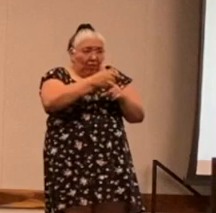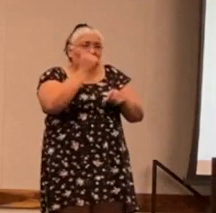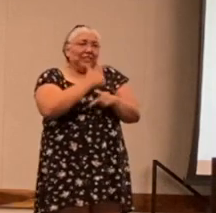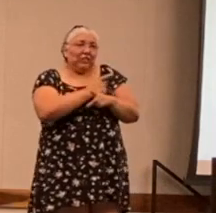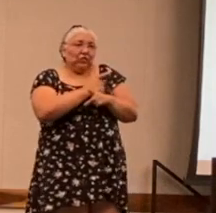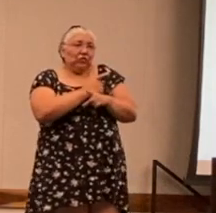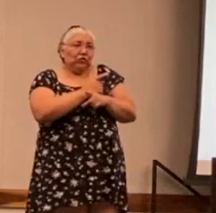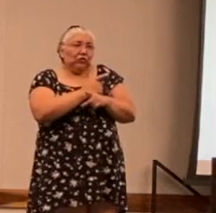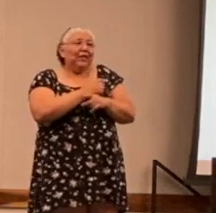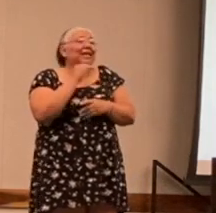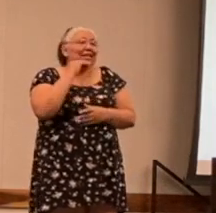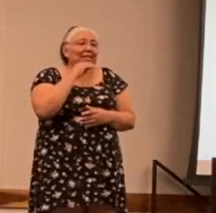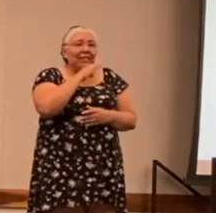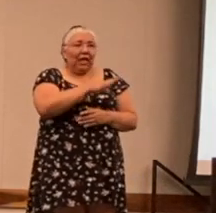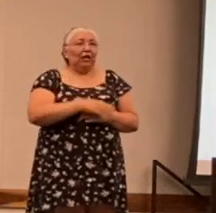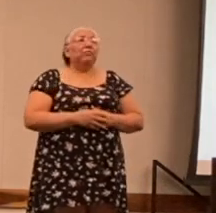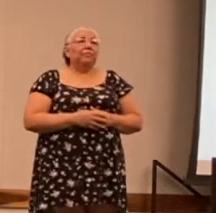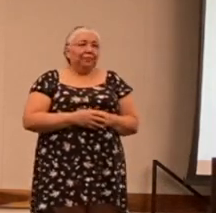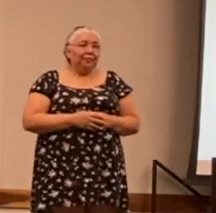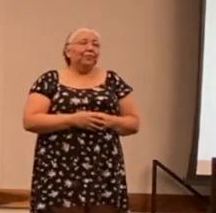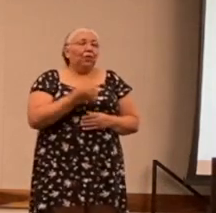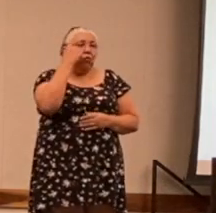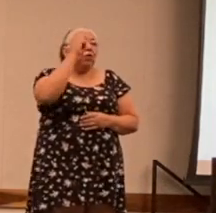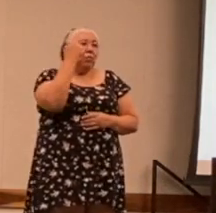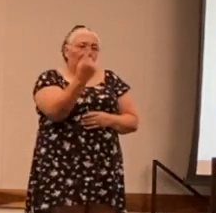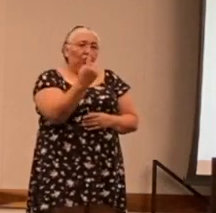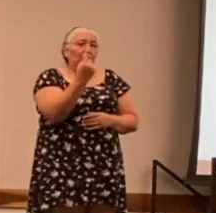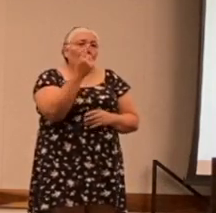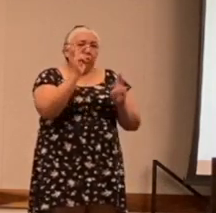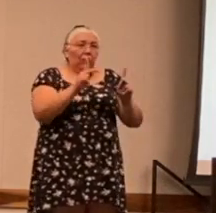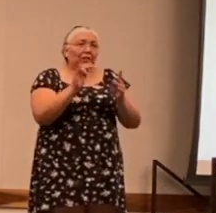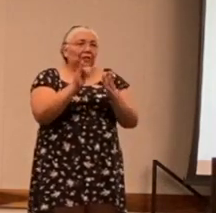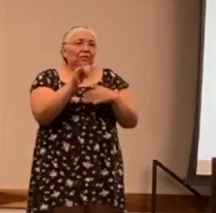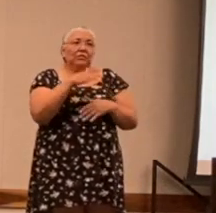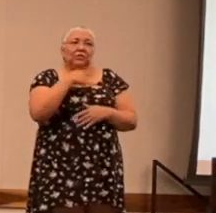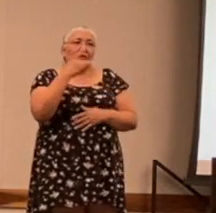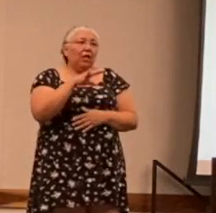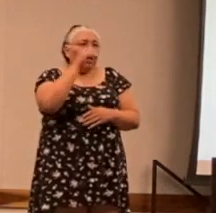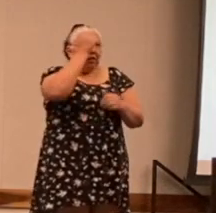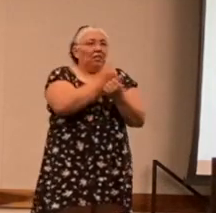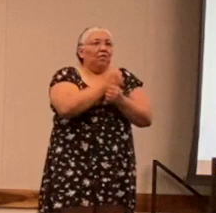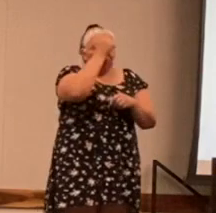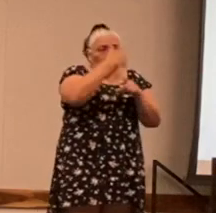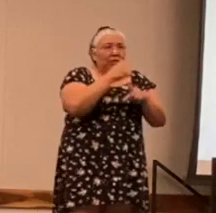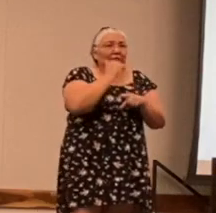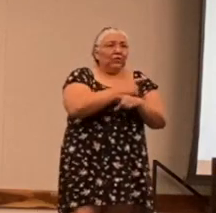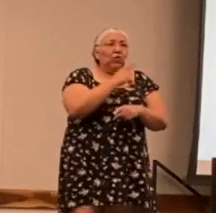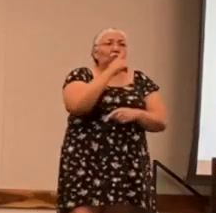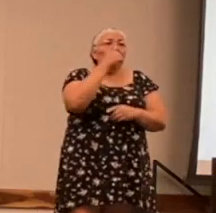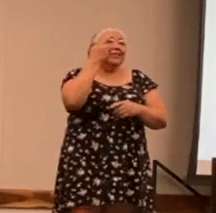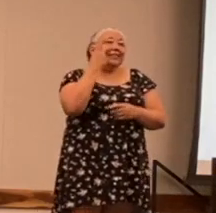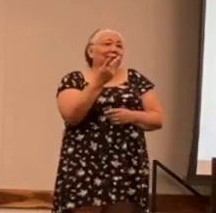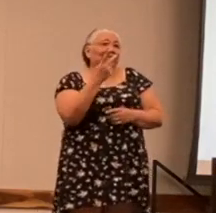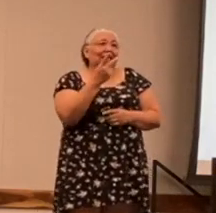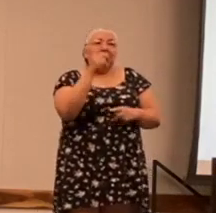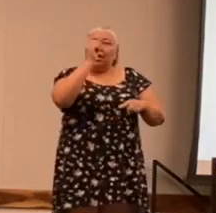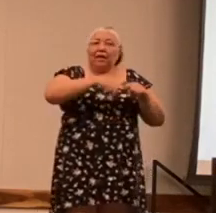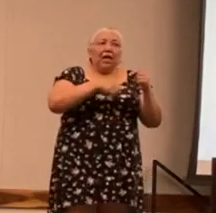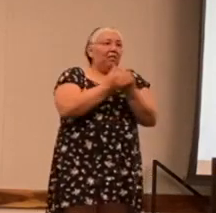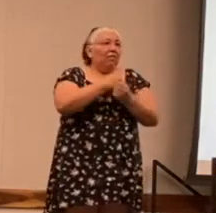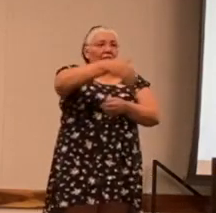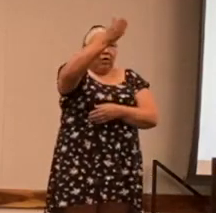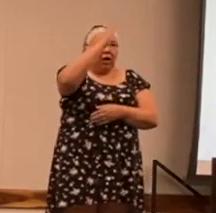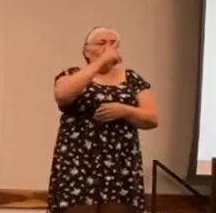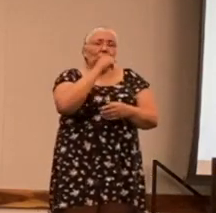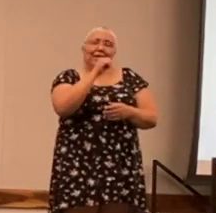or sister, he is a liar. For the person who does not love his brother or sister whom he has seen cannot love